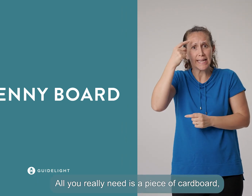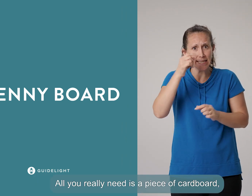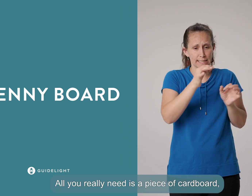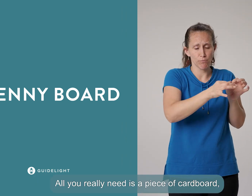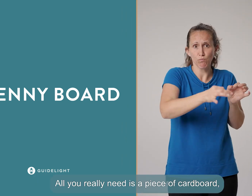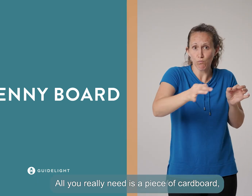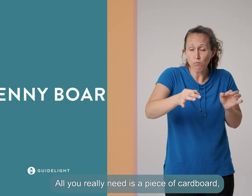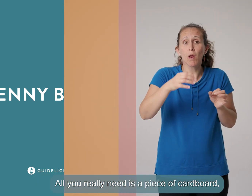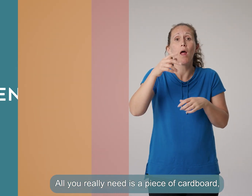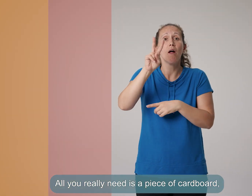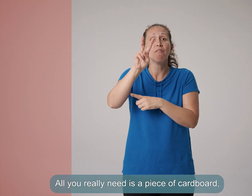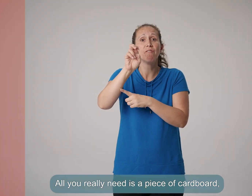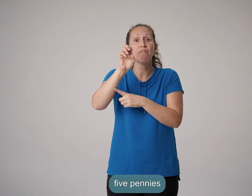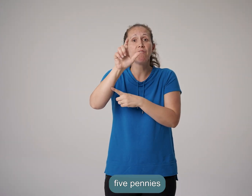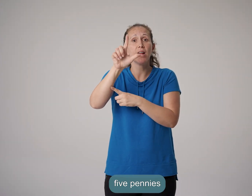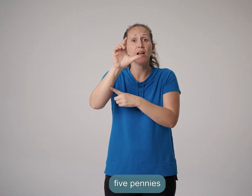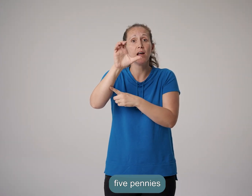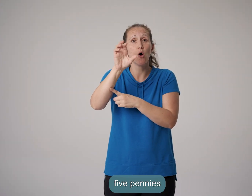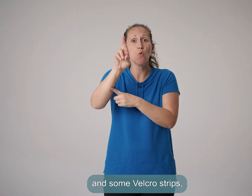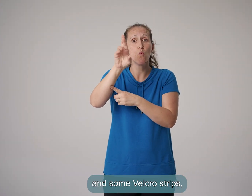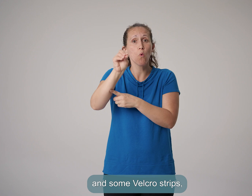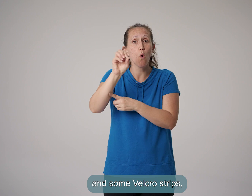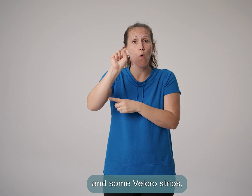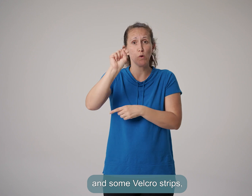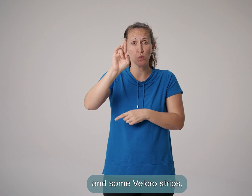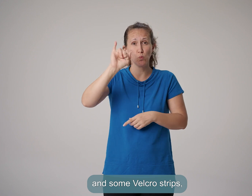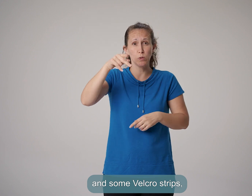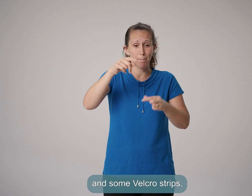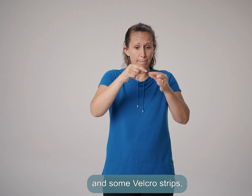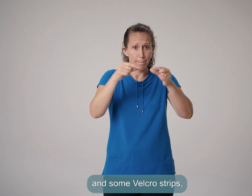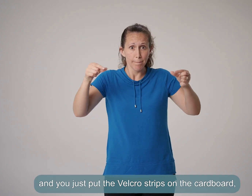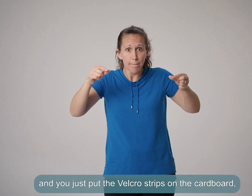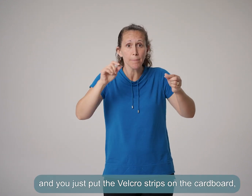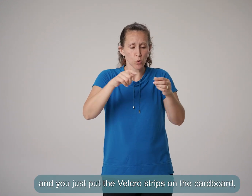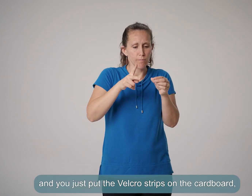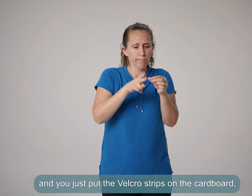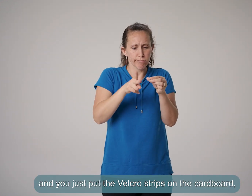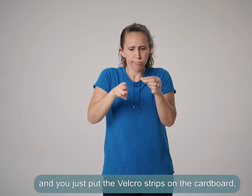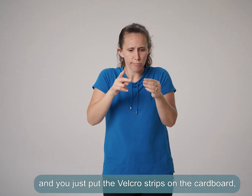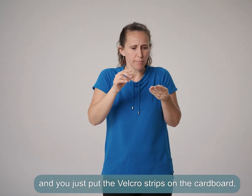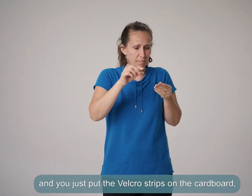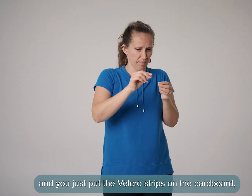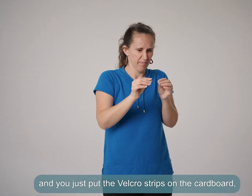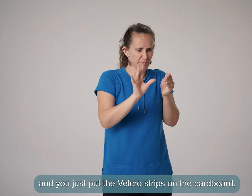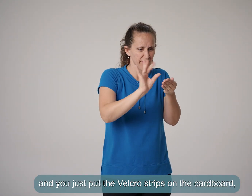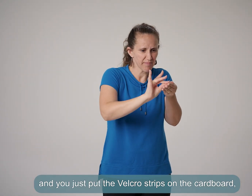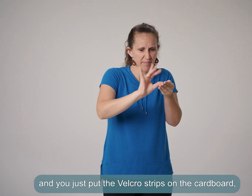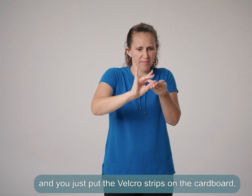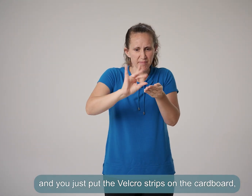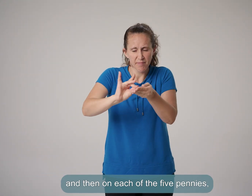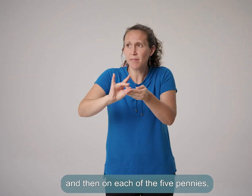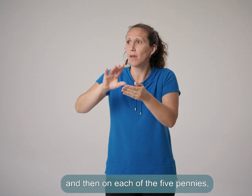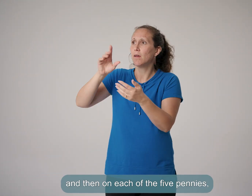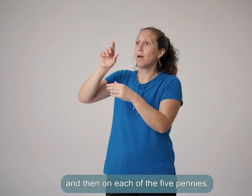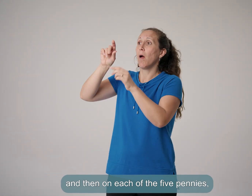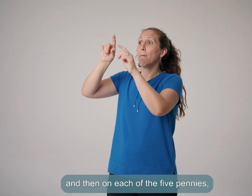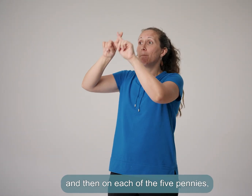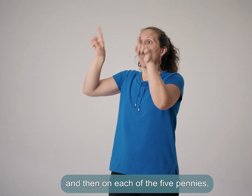really need is a piece of cardboard, 5 pennies, and some Velcro strips. And you just put the Velcro strips on the cardboard and then on each of the